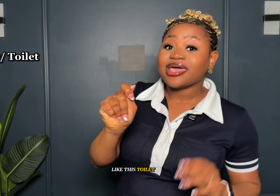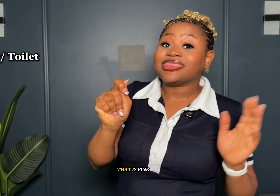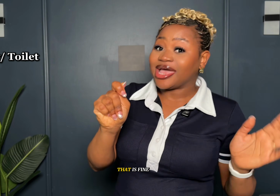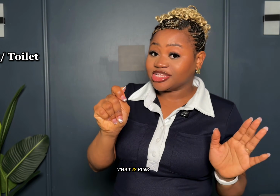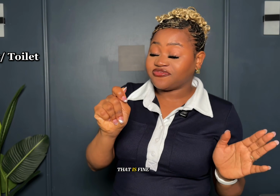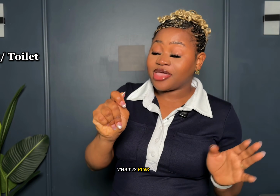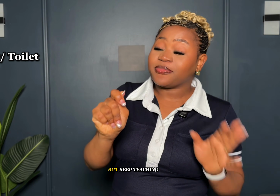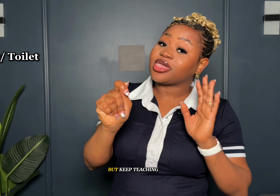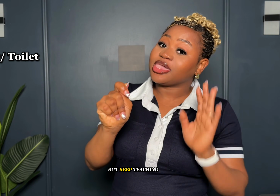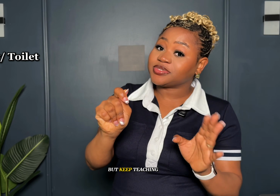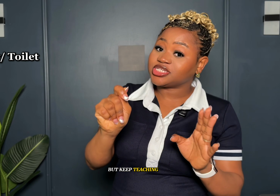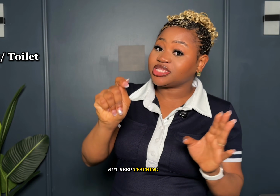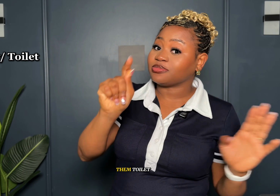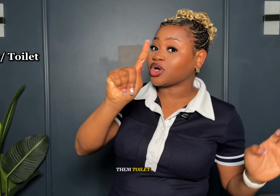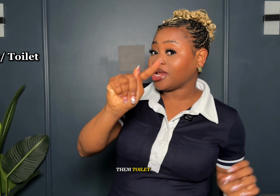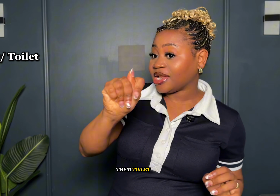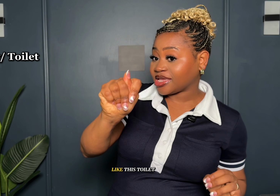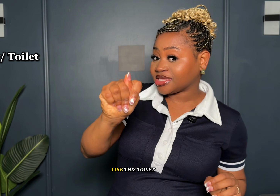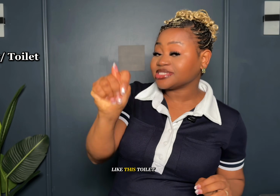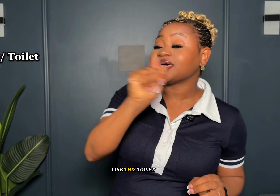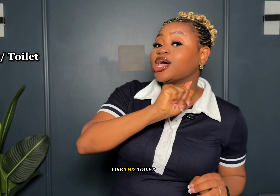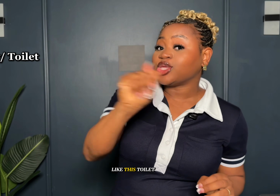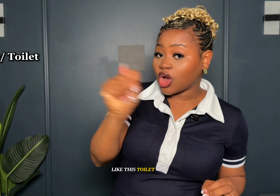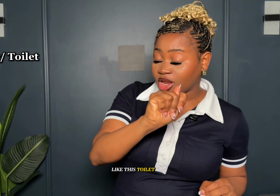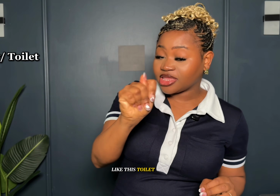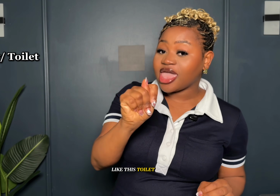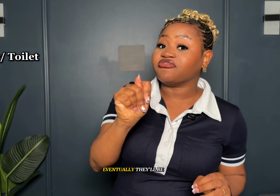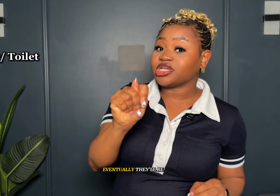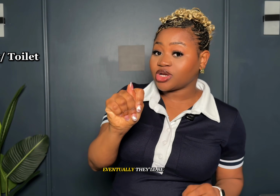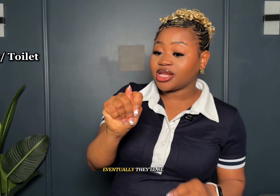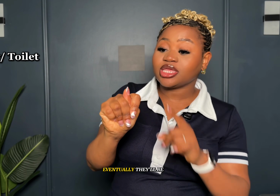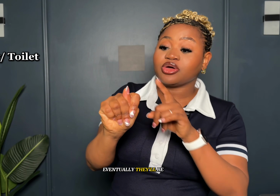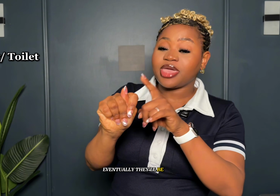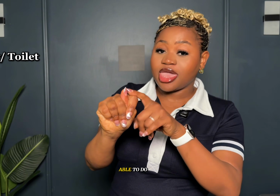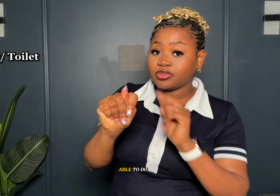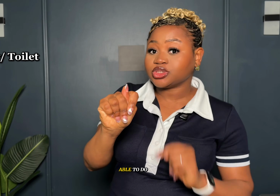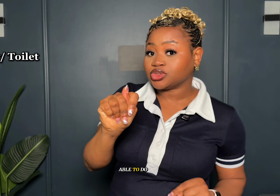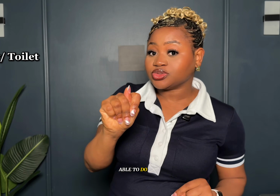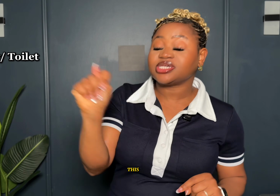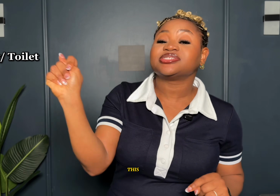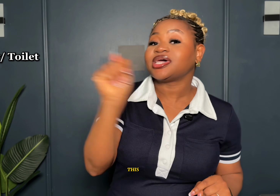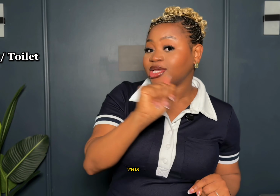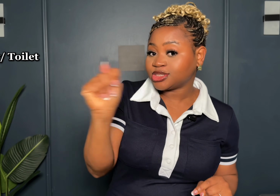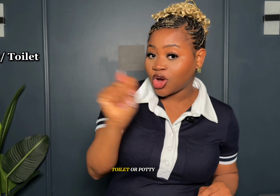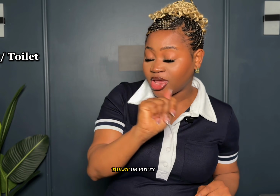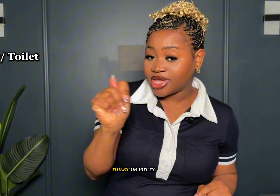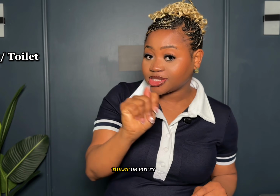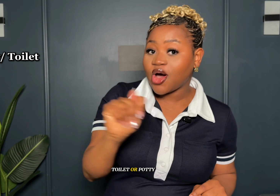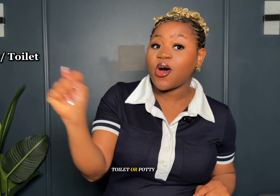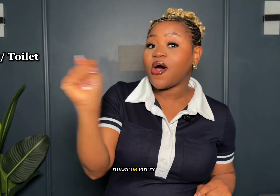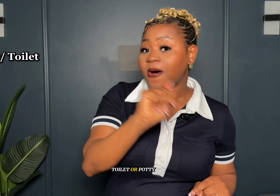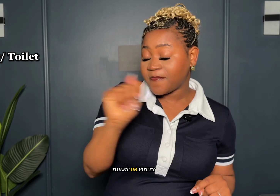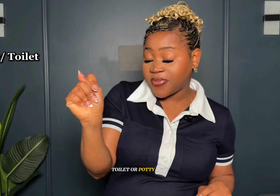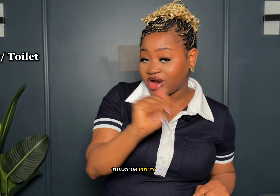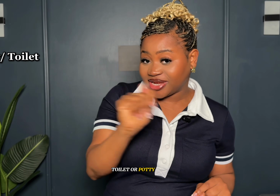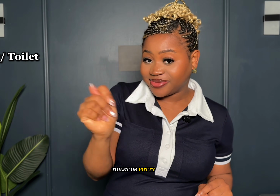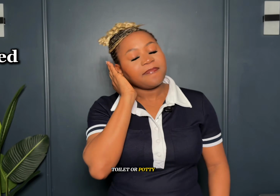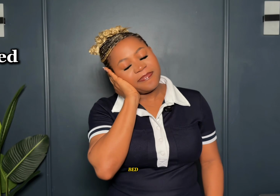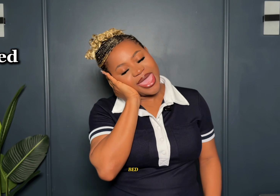That is fine, but keep teaching them toilet like this, toilet. Eventually, they'll be able to do this, toilet or potty.